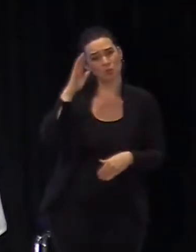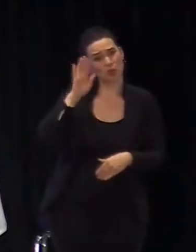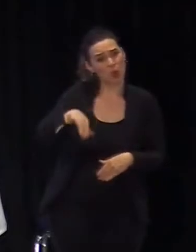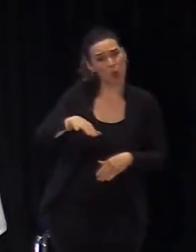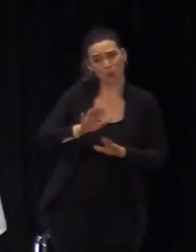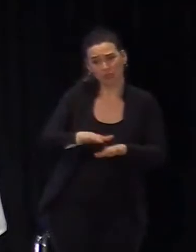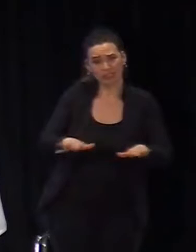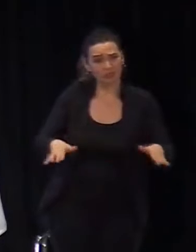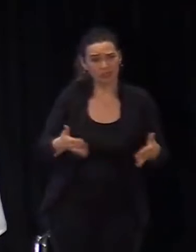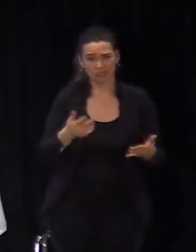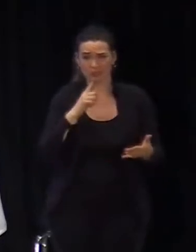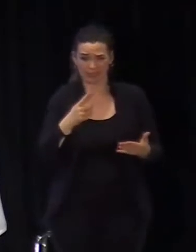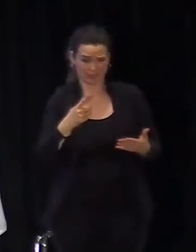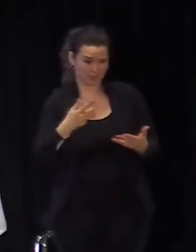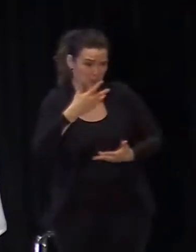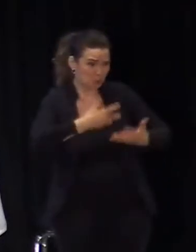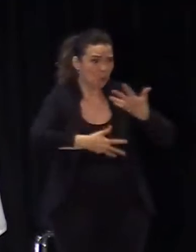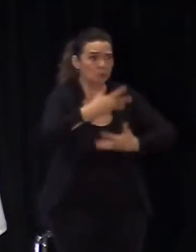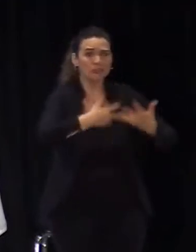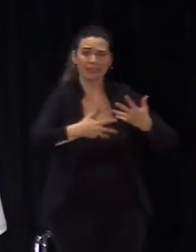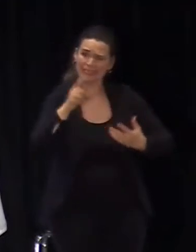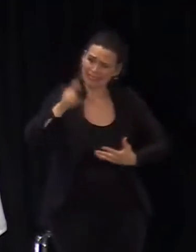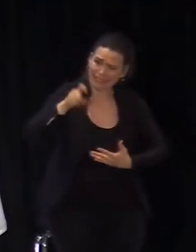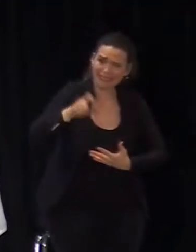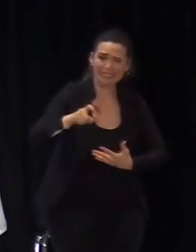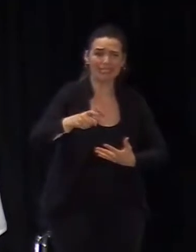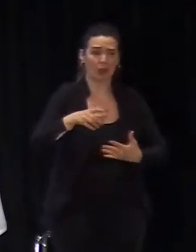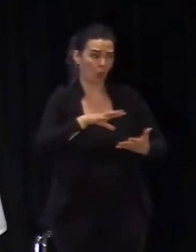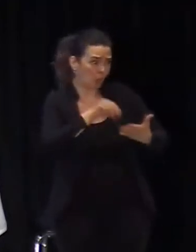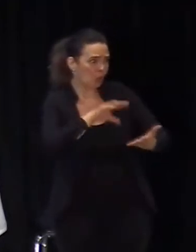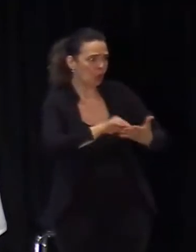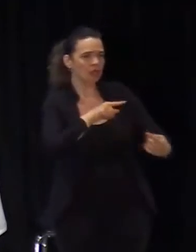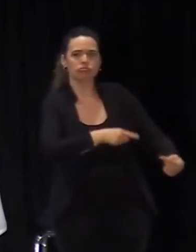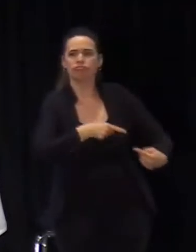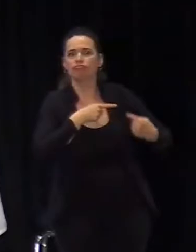on any educator. My wife's a remote teacher.